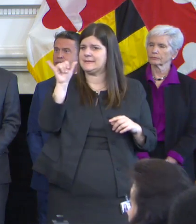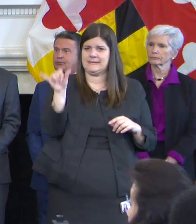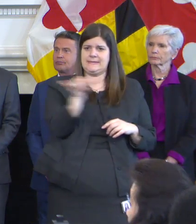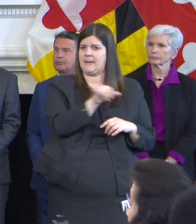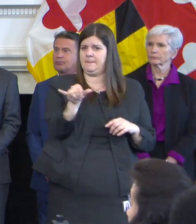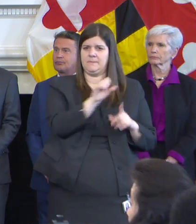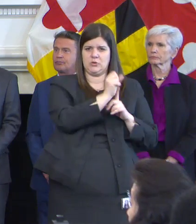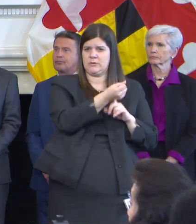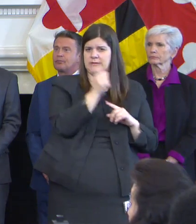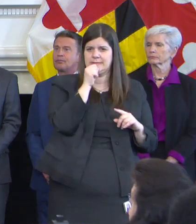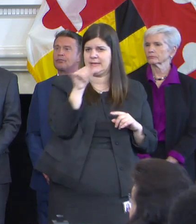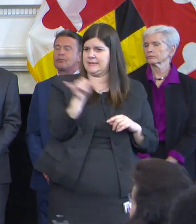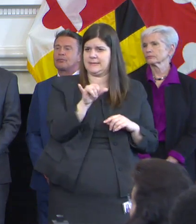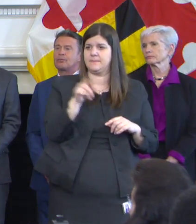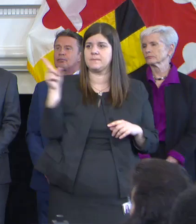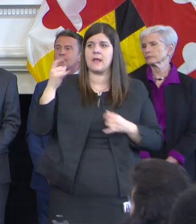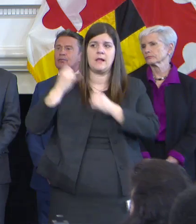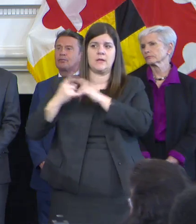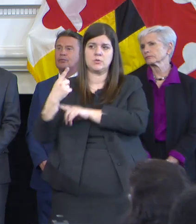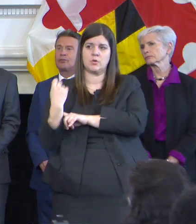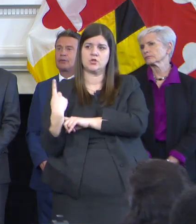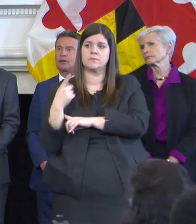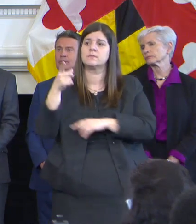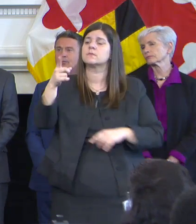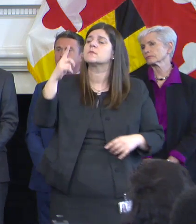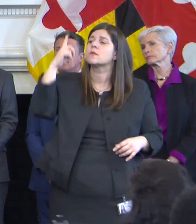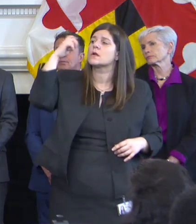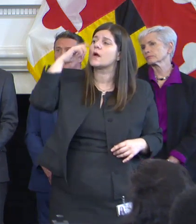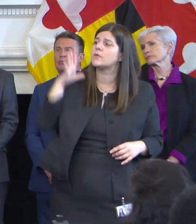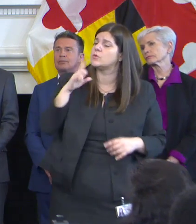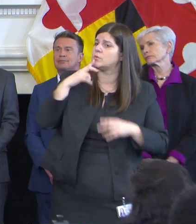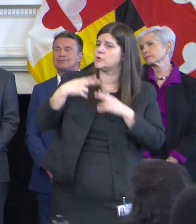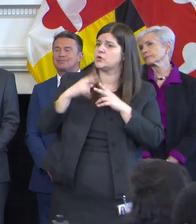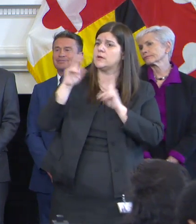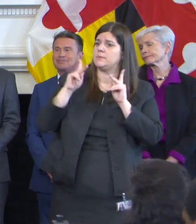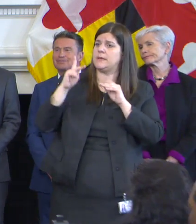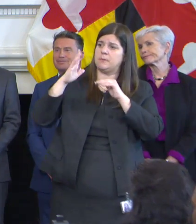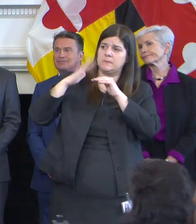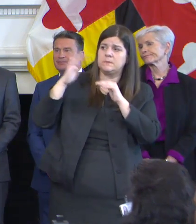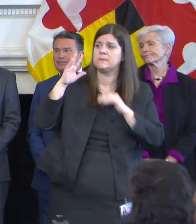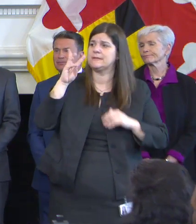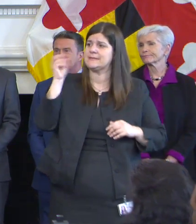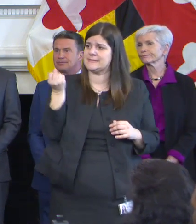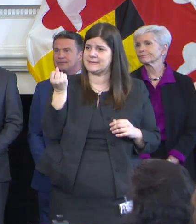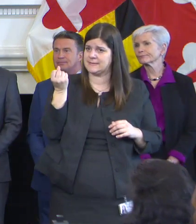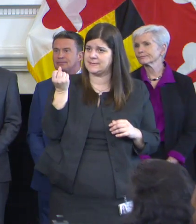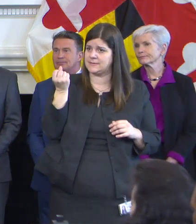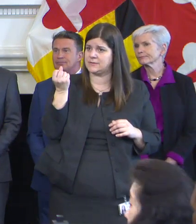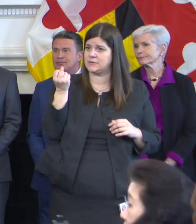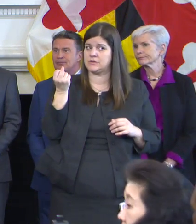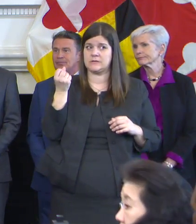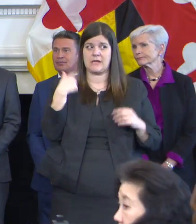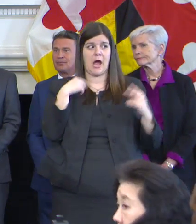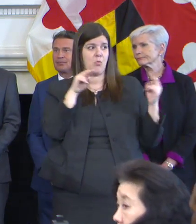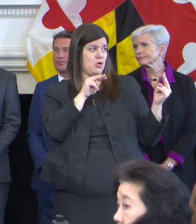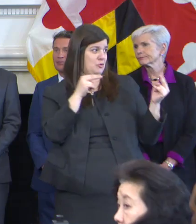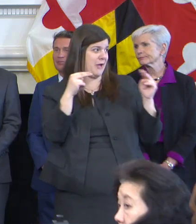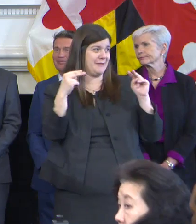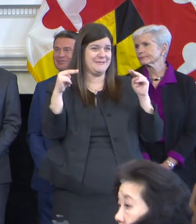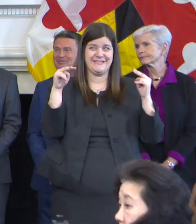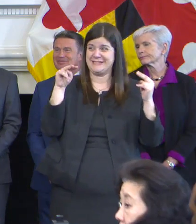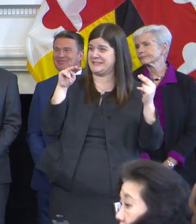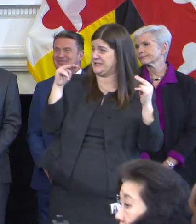please. Governor, you said people in their 60s should avoid large crowds. I look around, a lot of my friends in this room, and it's a large